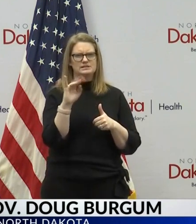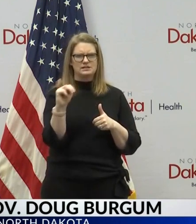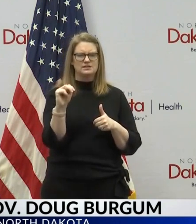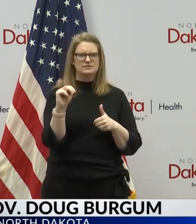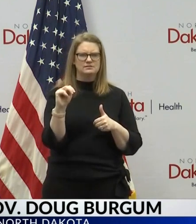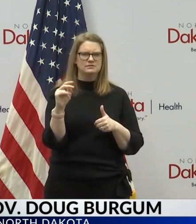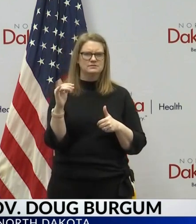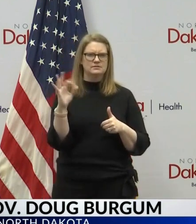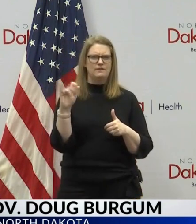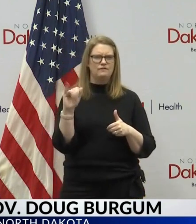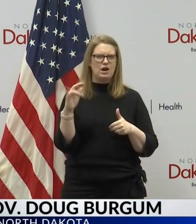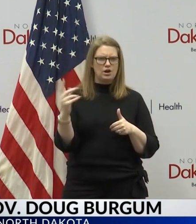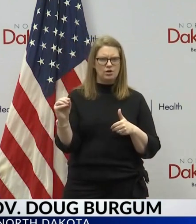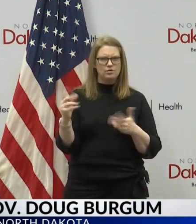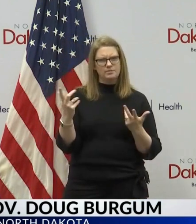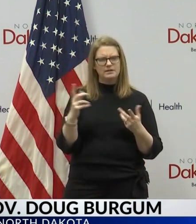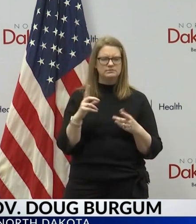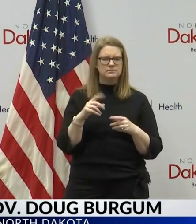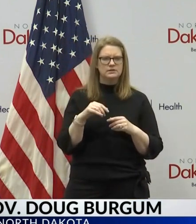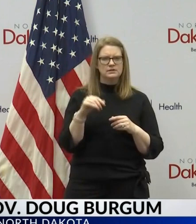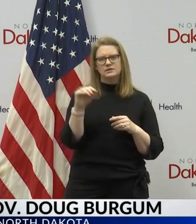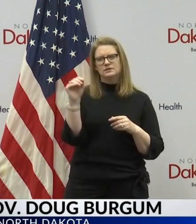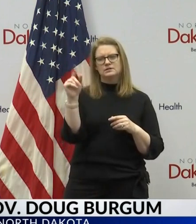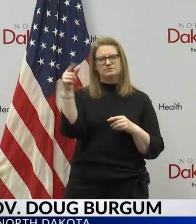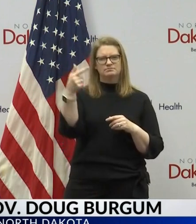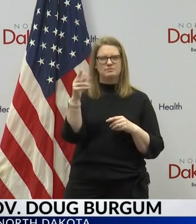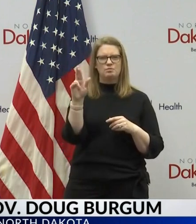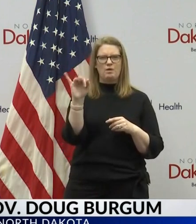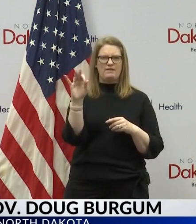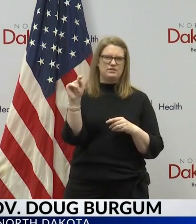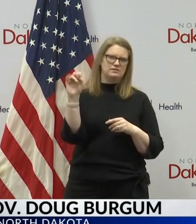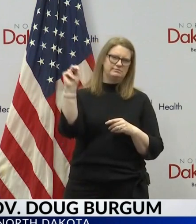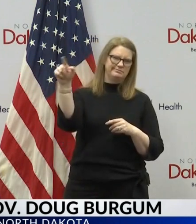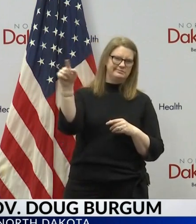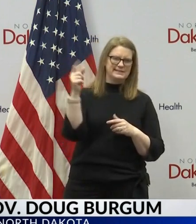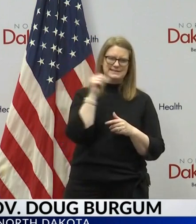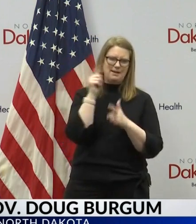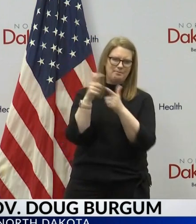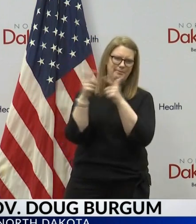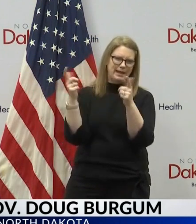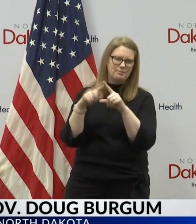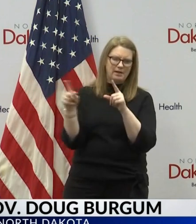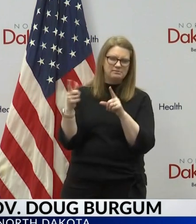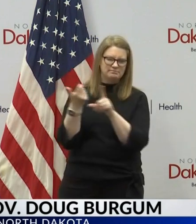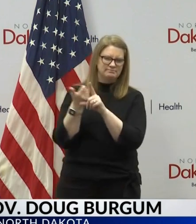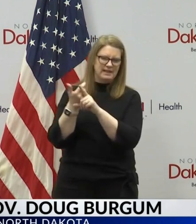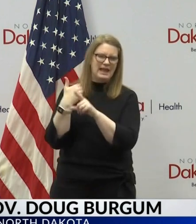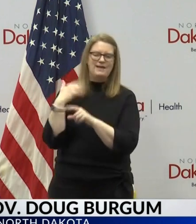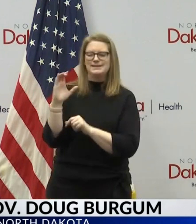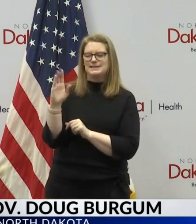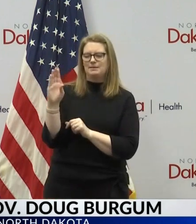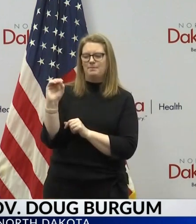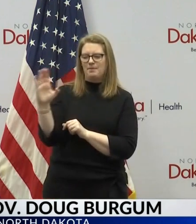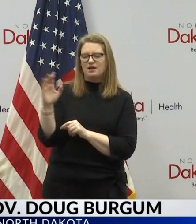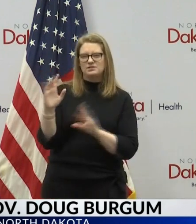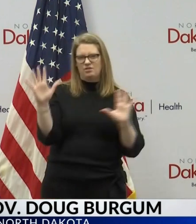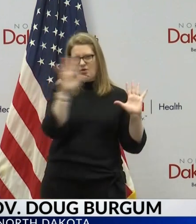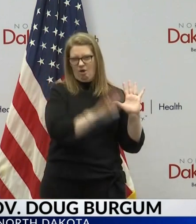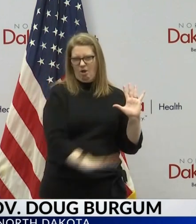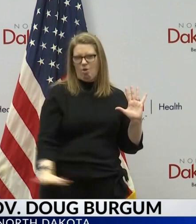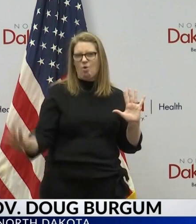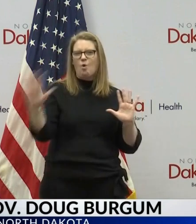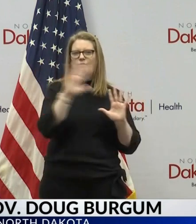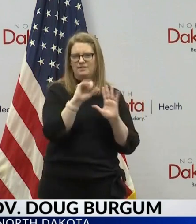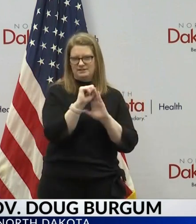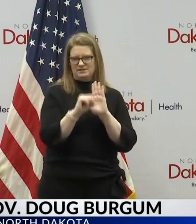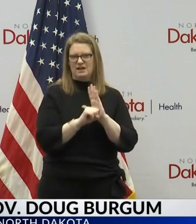8, but they've got in population, but they do have one of those locations, so they're spread around the state,